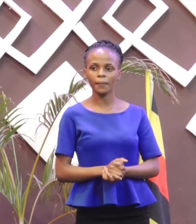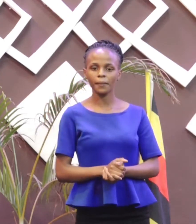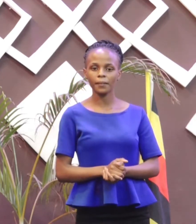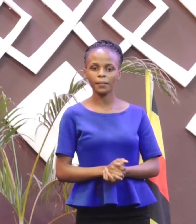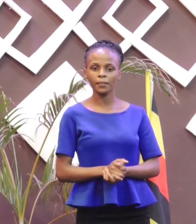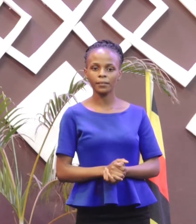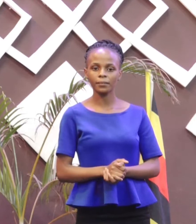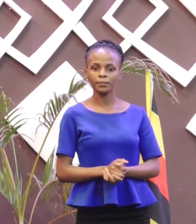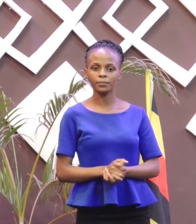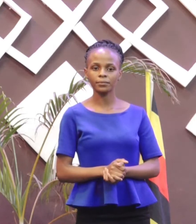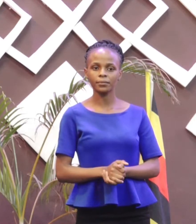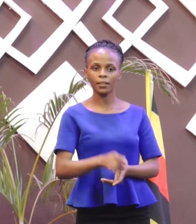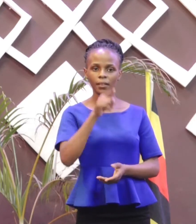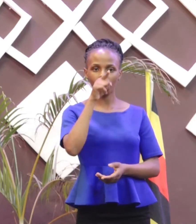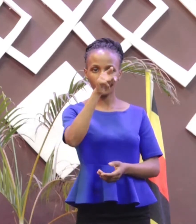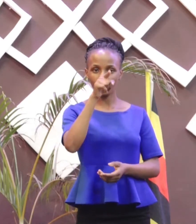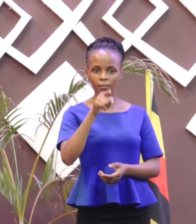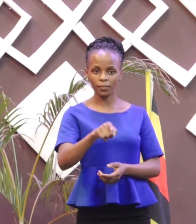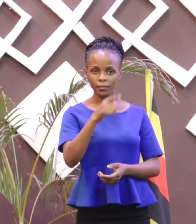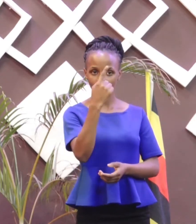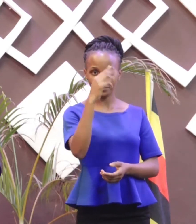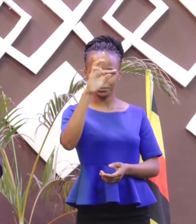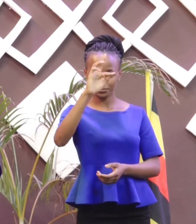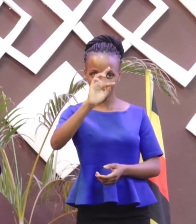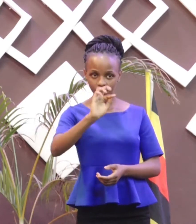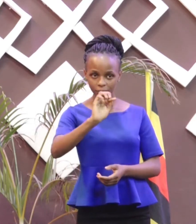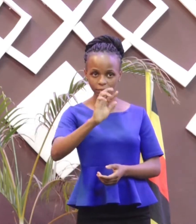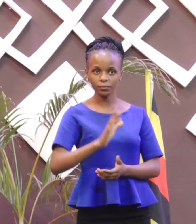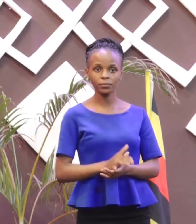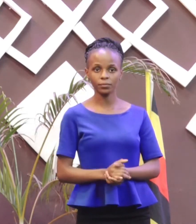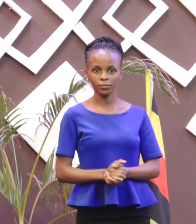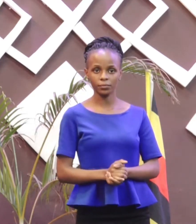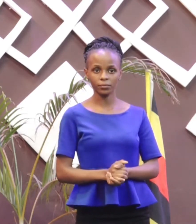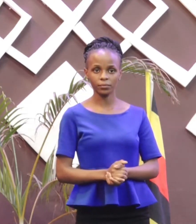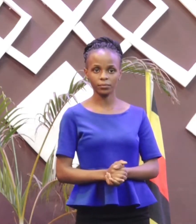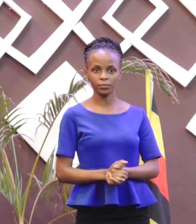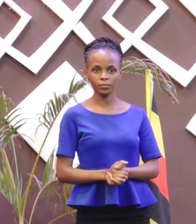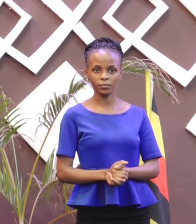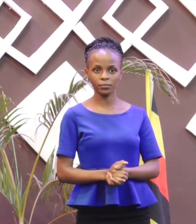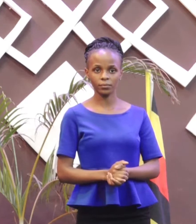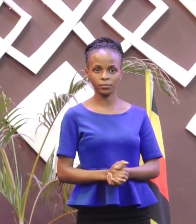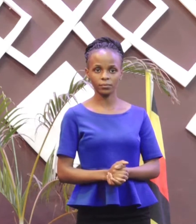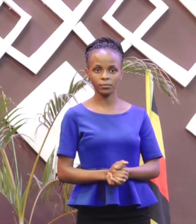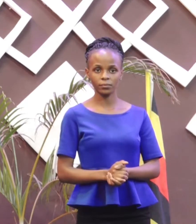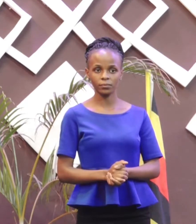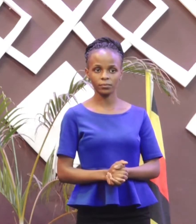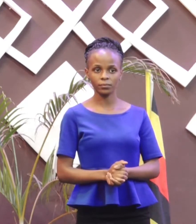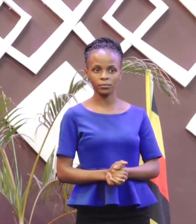29. Olunyiriri olw'18. And then verse 18.